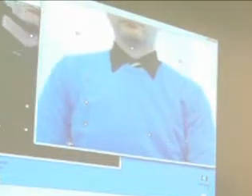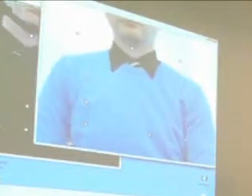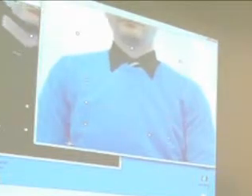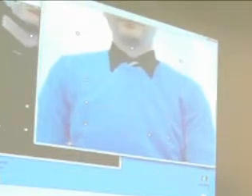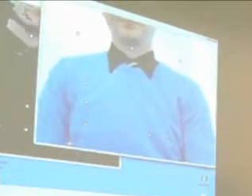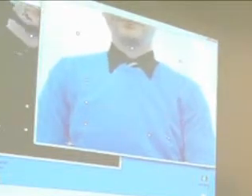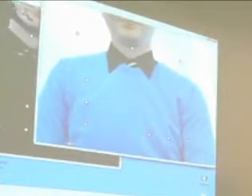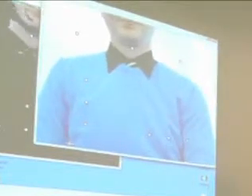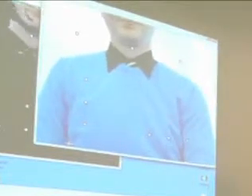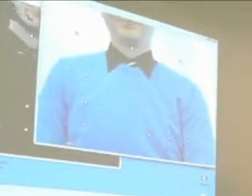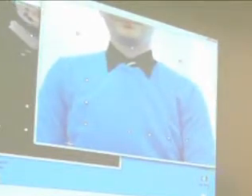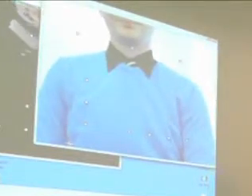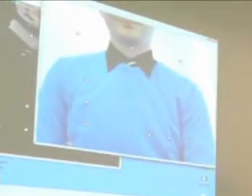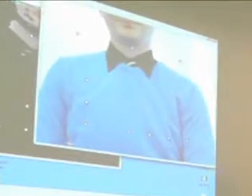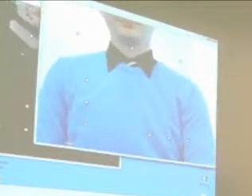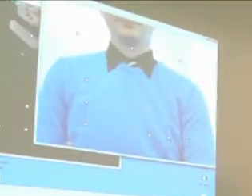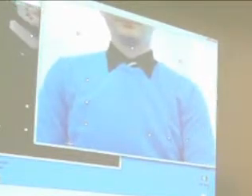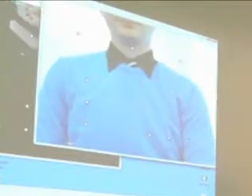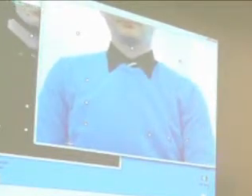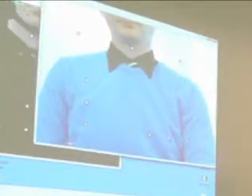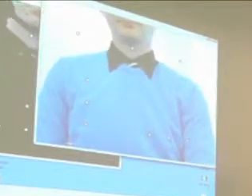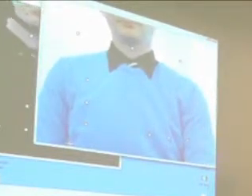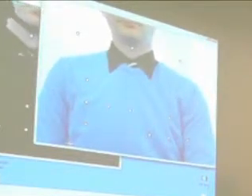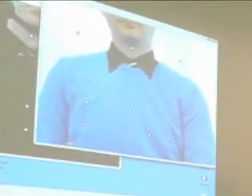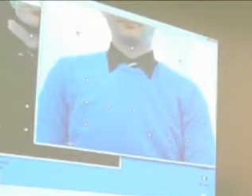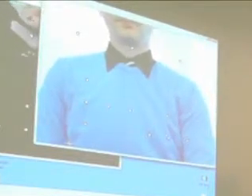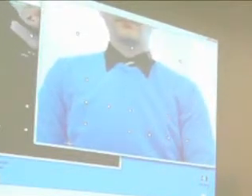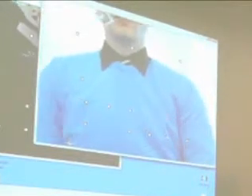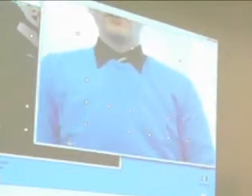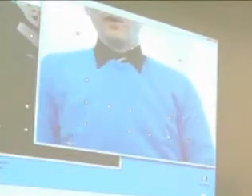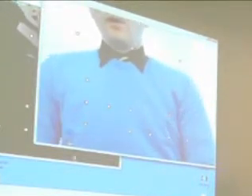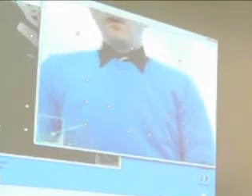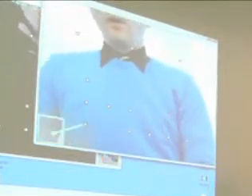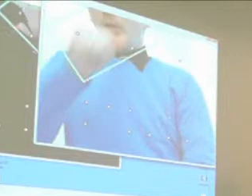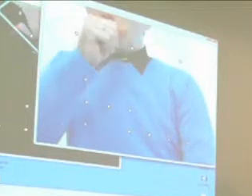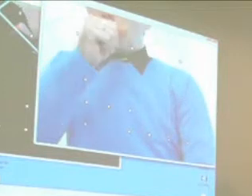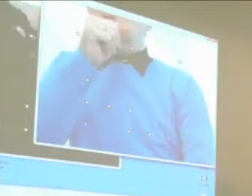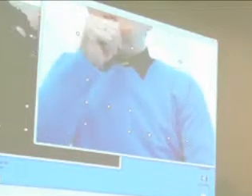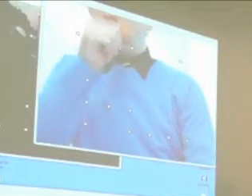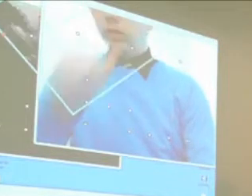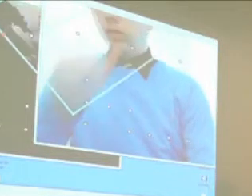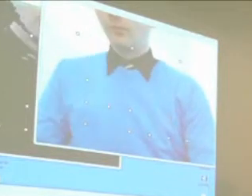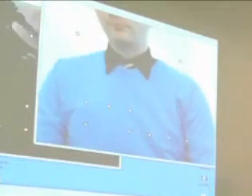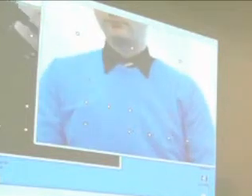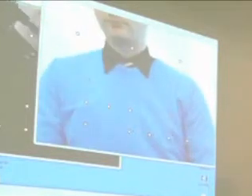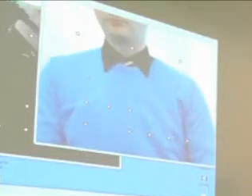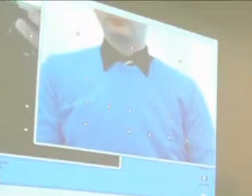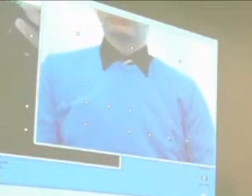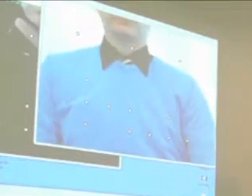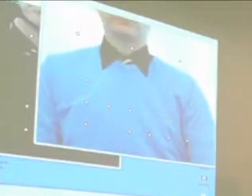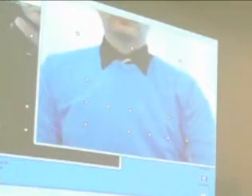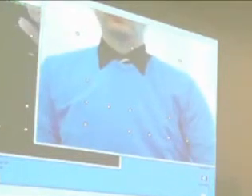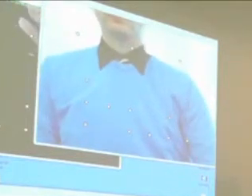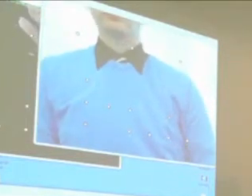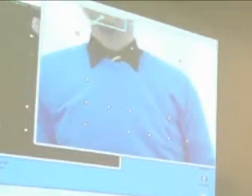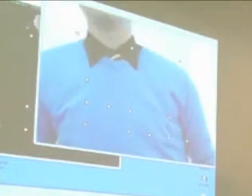advice and technology and support and experience to be able to do something this is companies